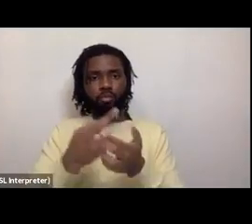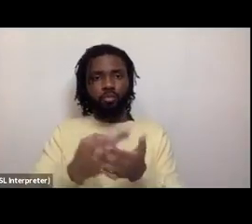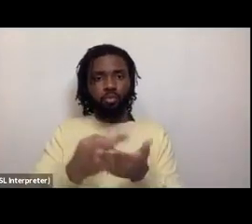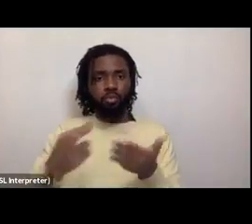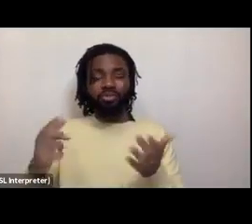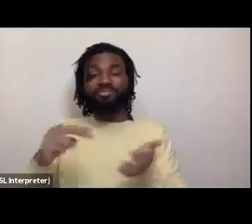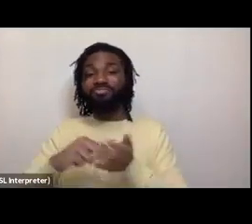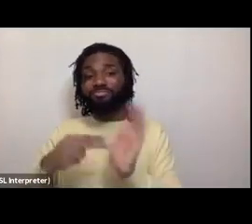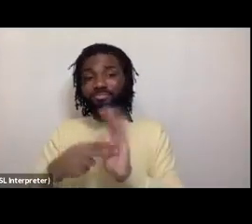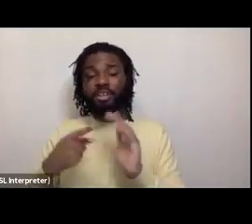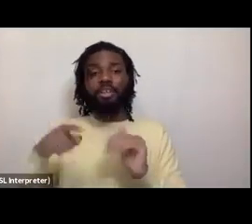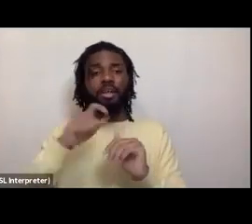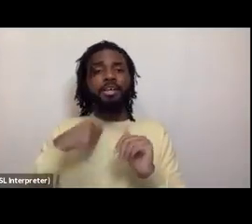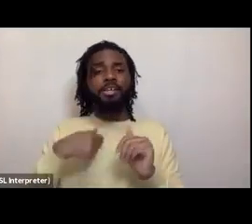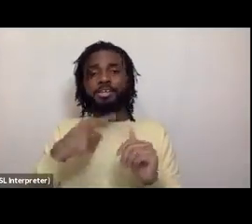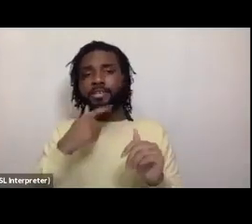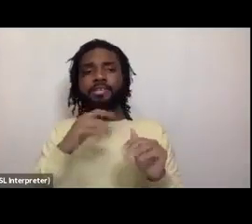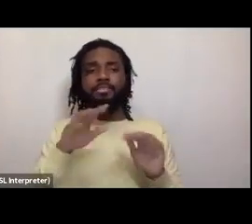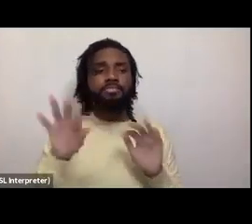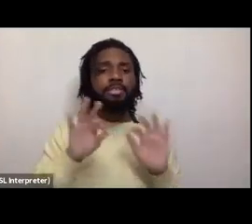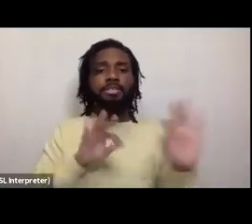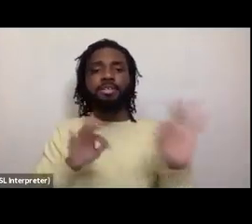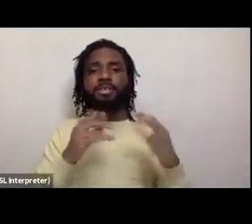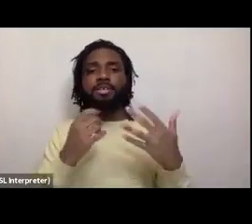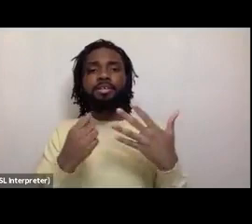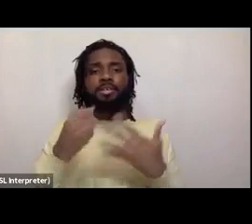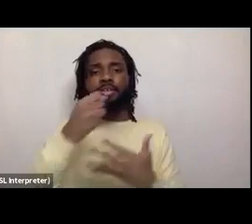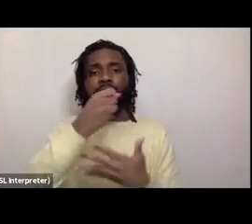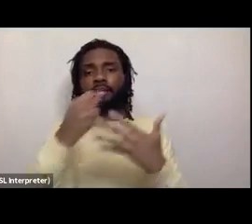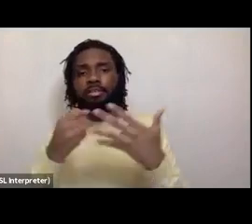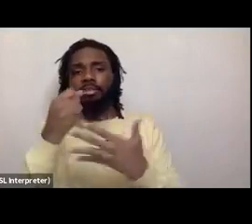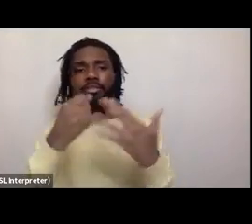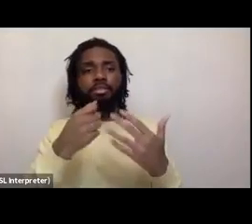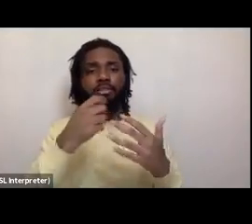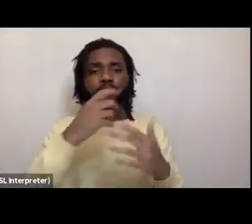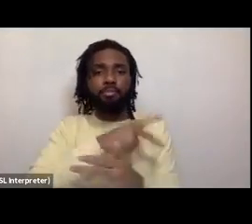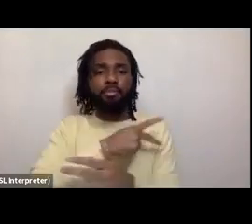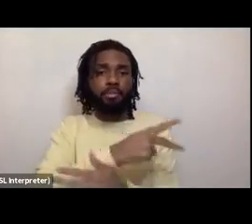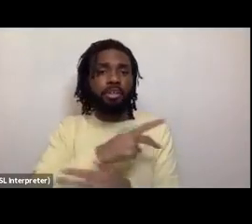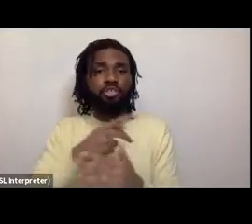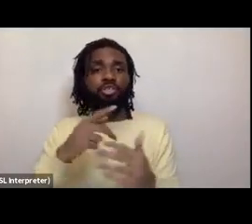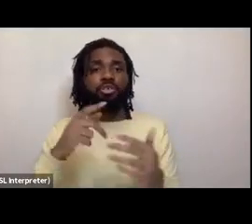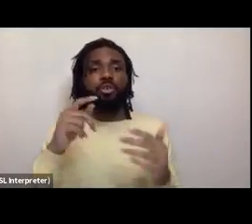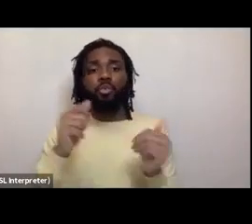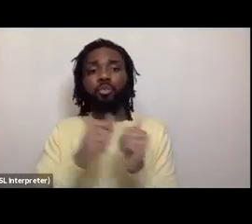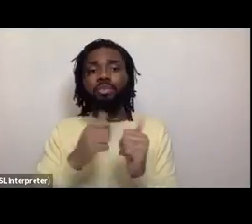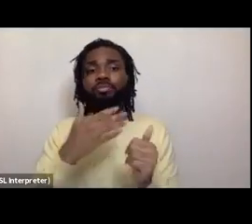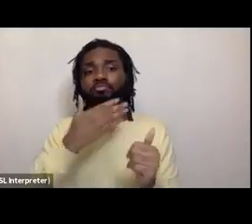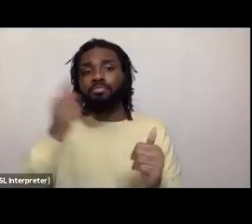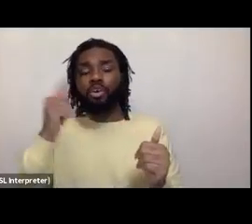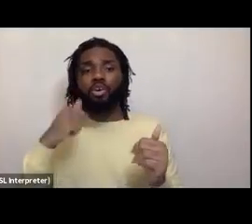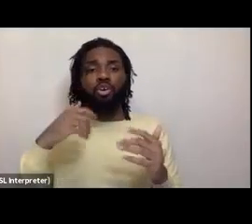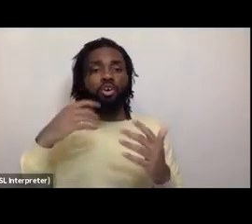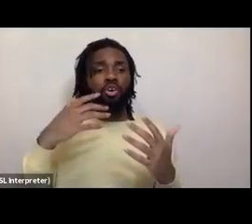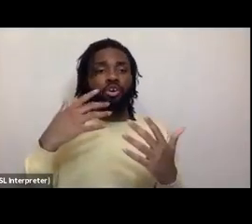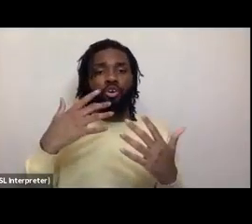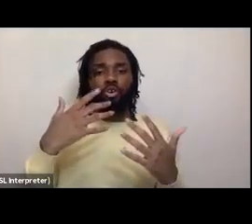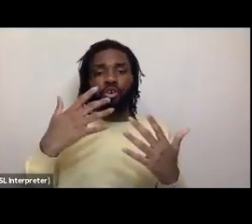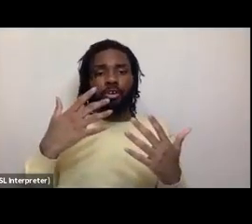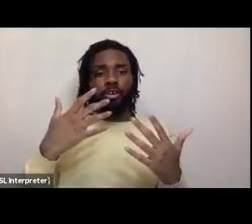they get to pick and choose and prioritize patients with better prognosis or greater